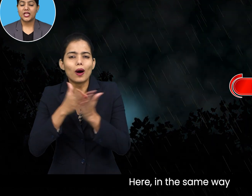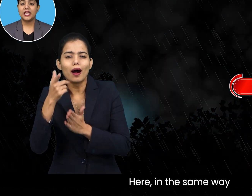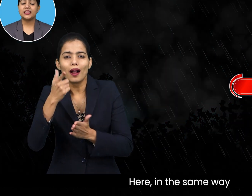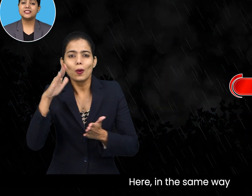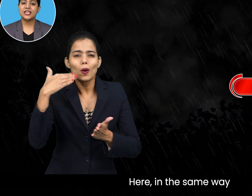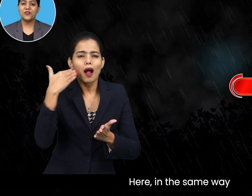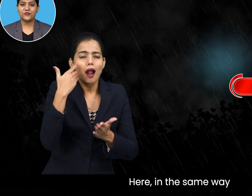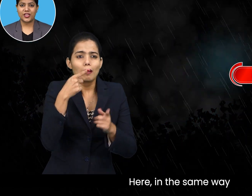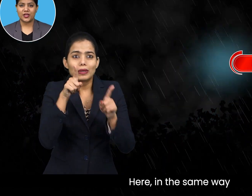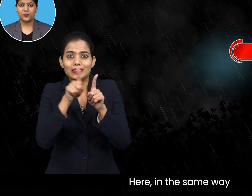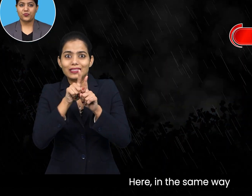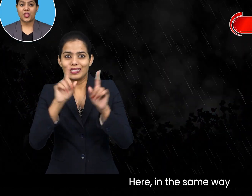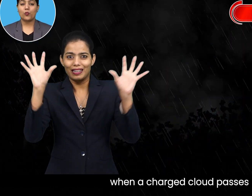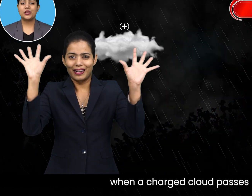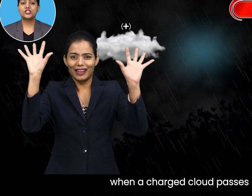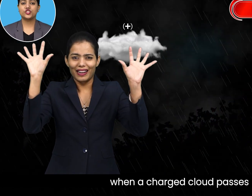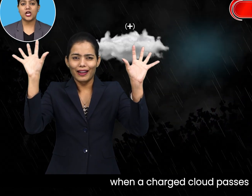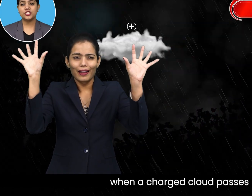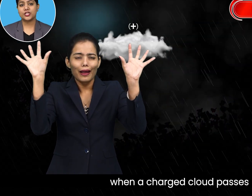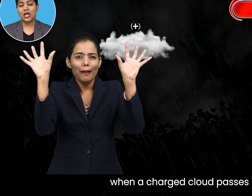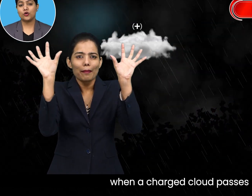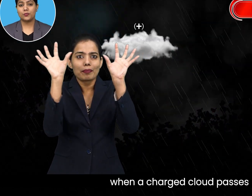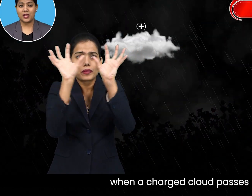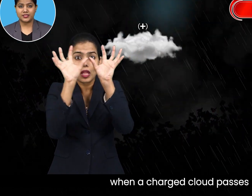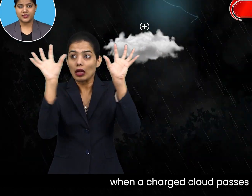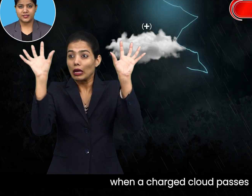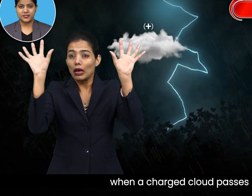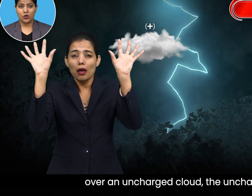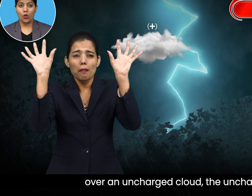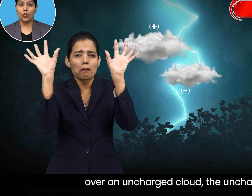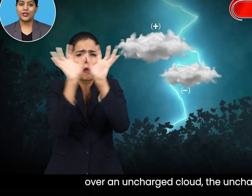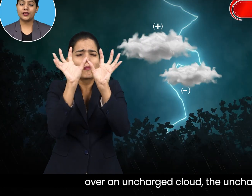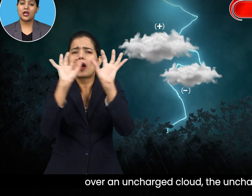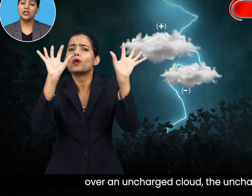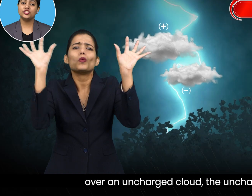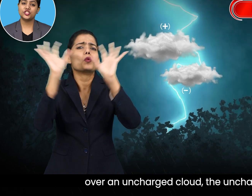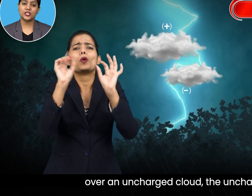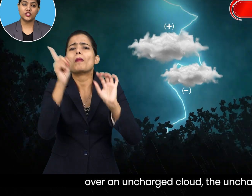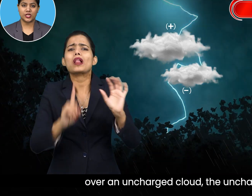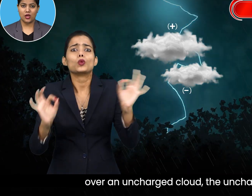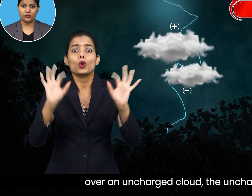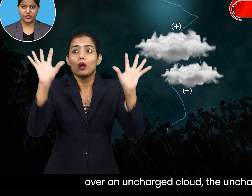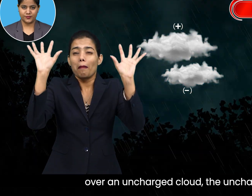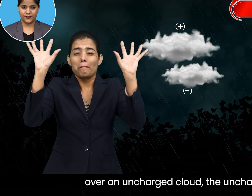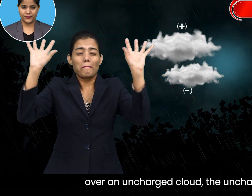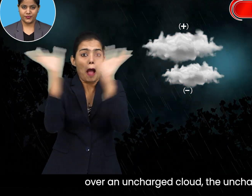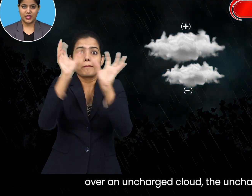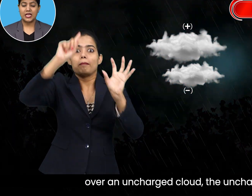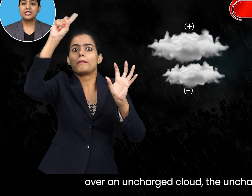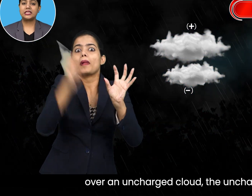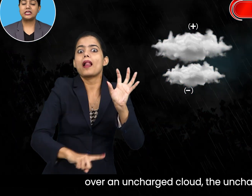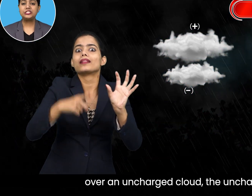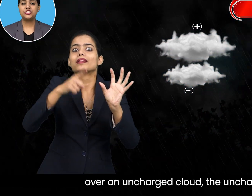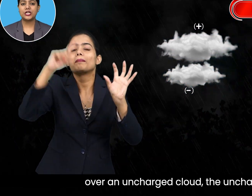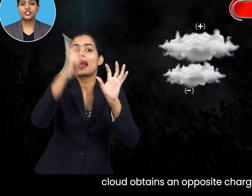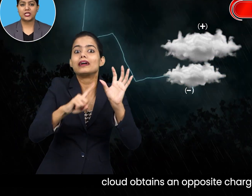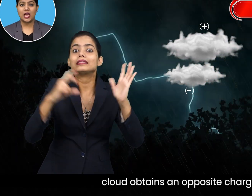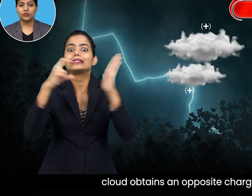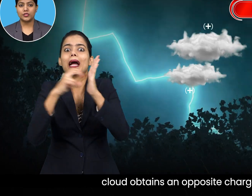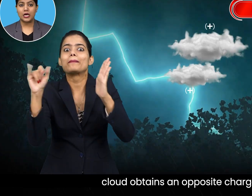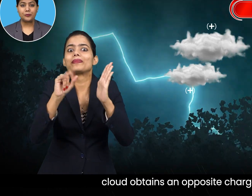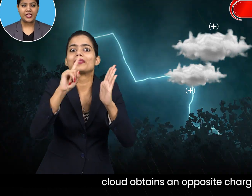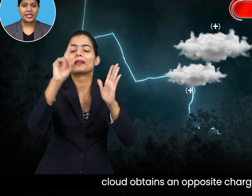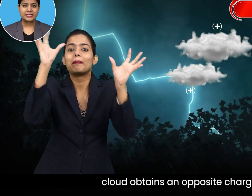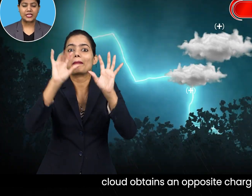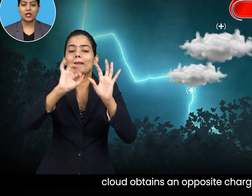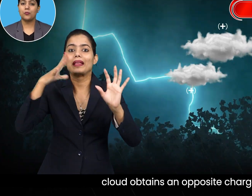Here, in the same way, when a charged cloud passes over an uncharged cloud, the uncharged